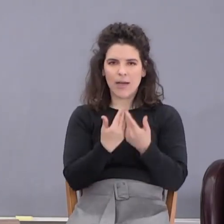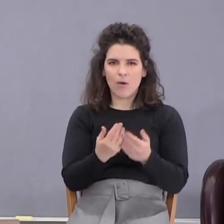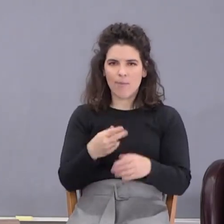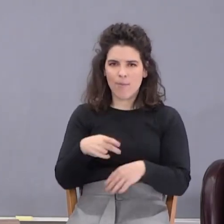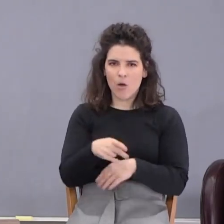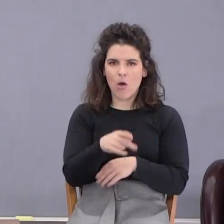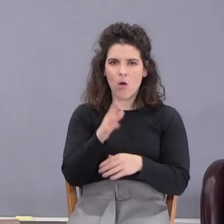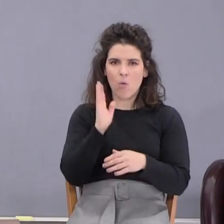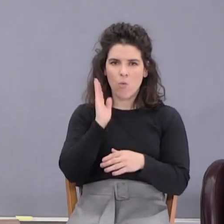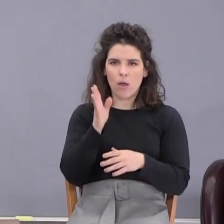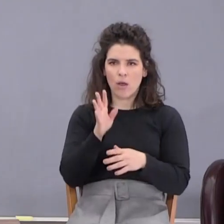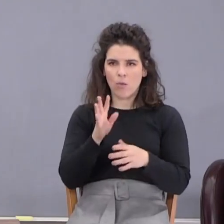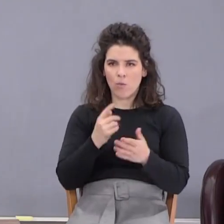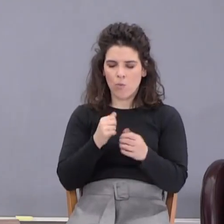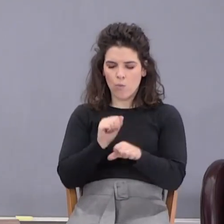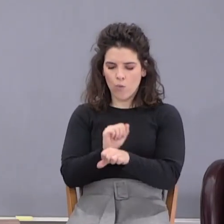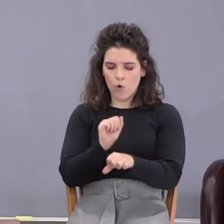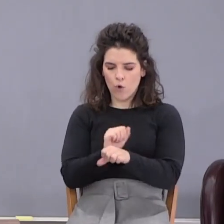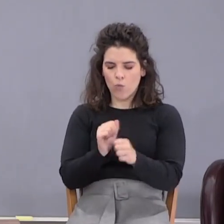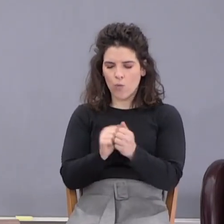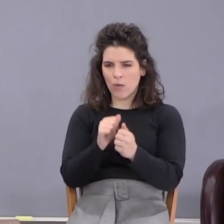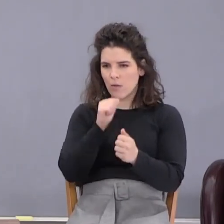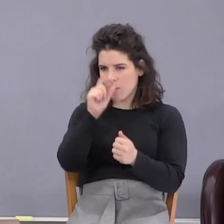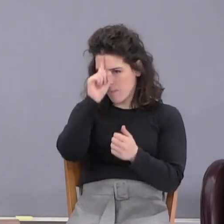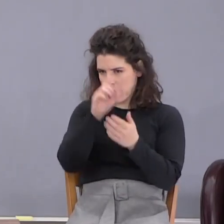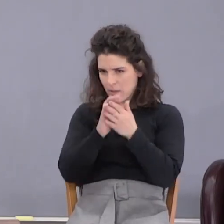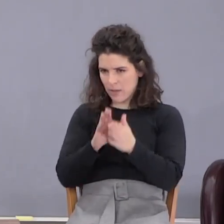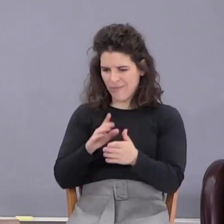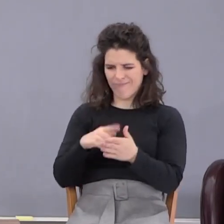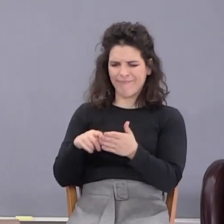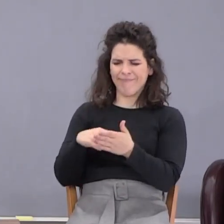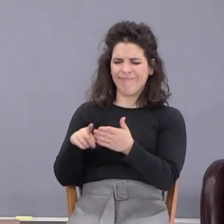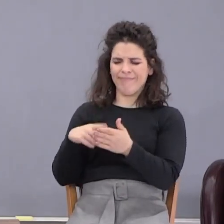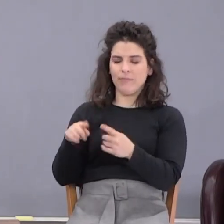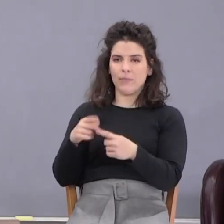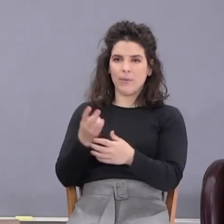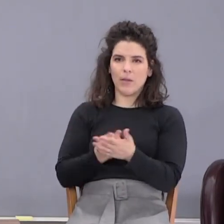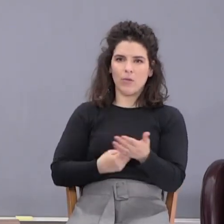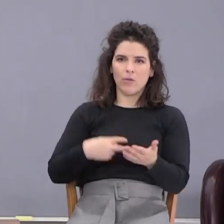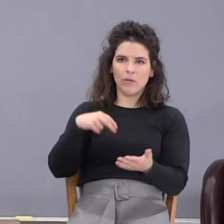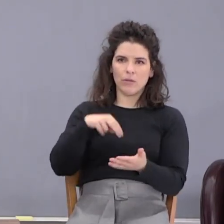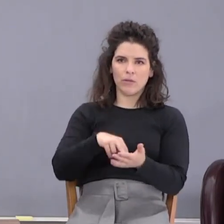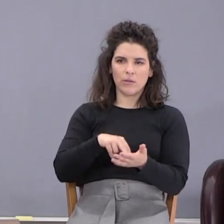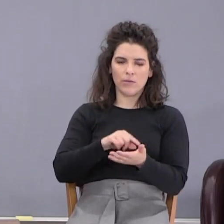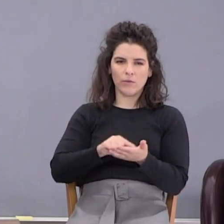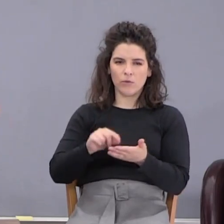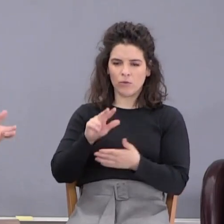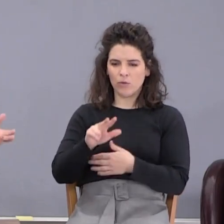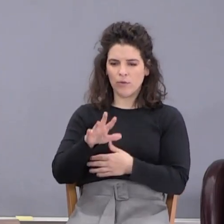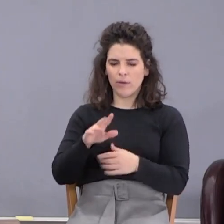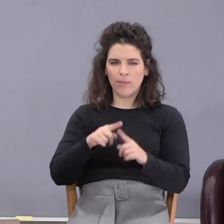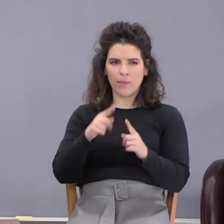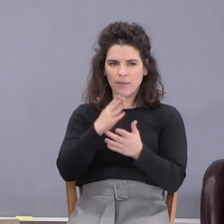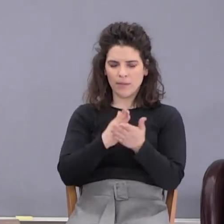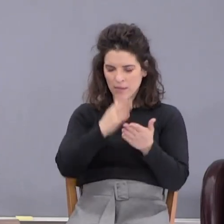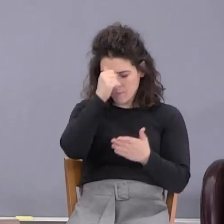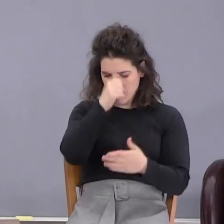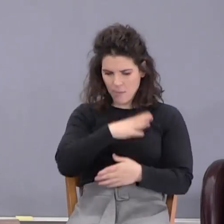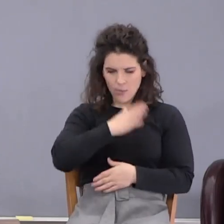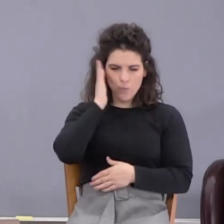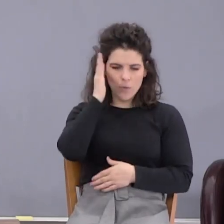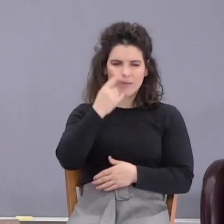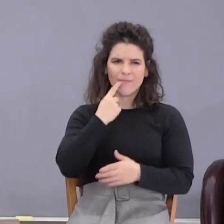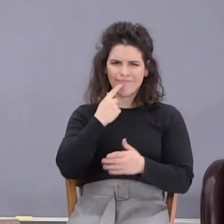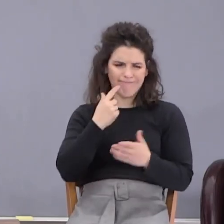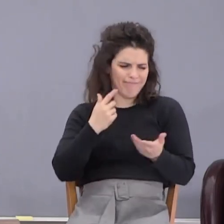with an unbeliever's skepticism regarding resurrection. All right, verse 35, but some man will say, how are the